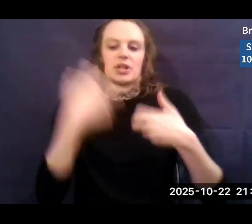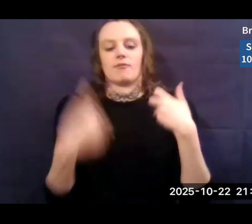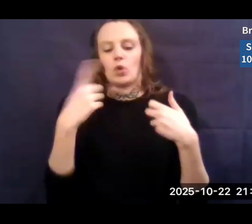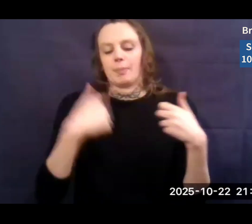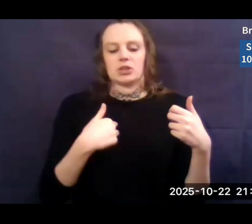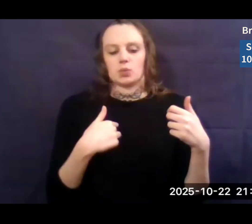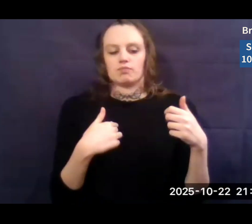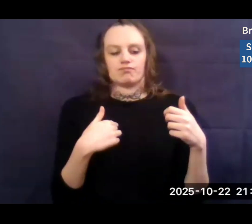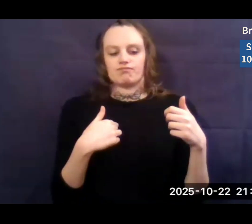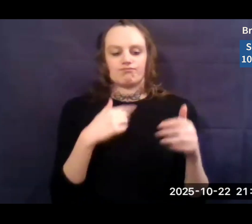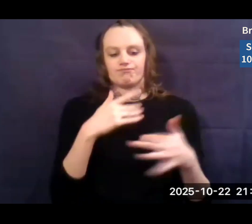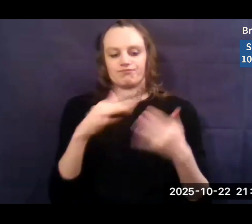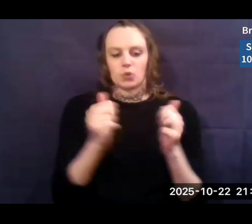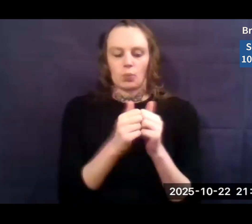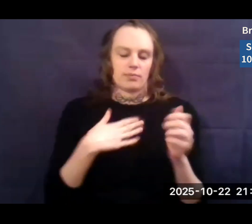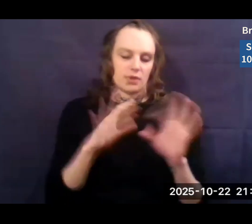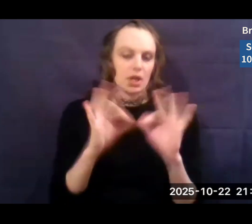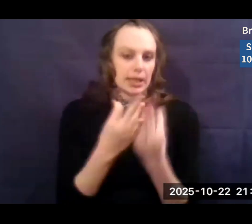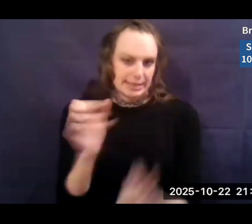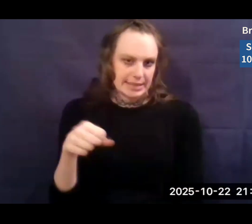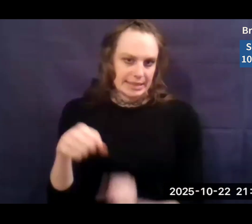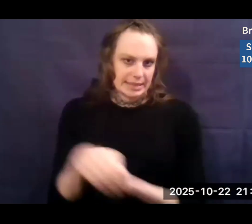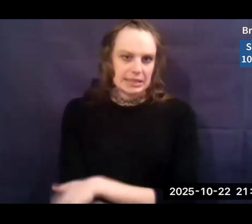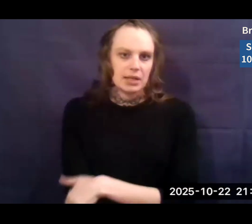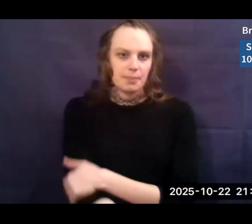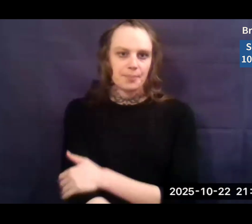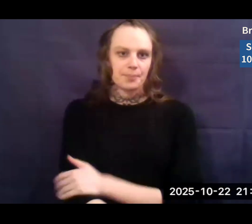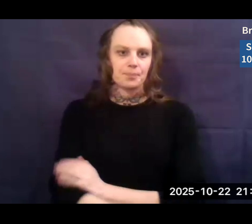spend time with my family. So I